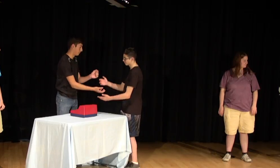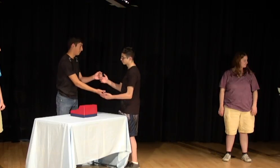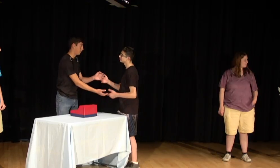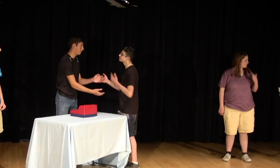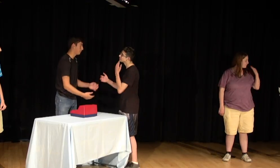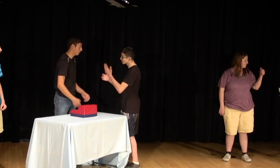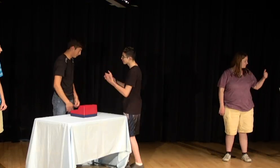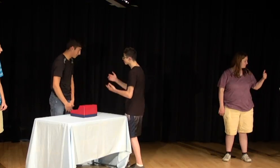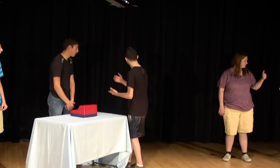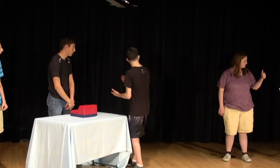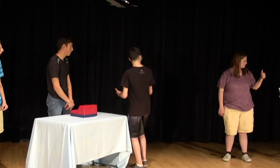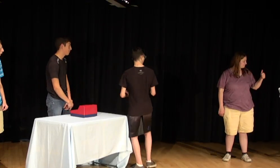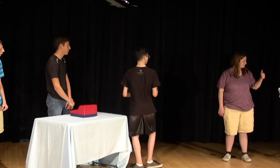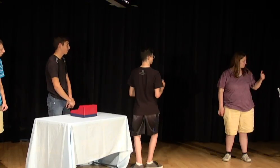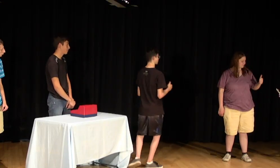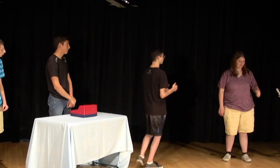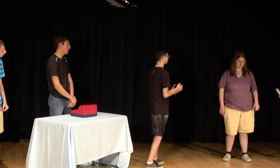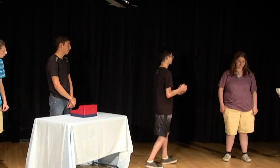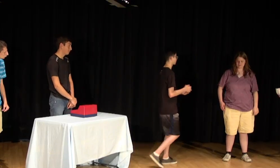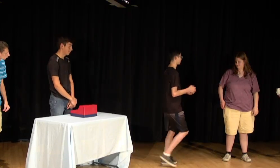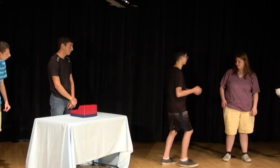Order number one. Thank you.